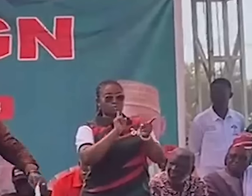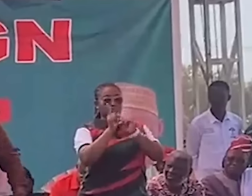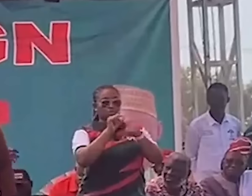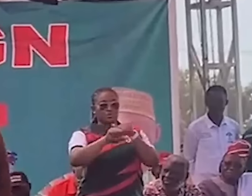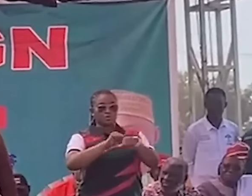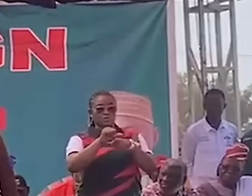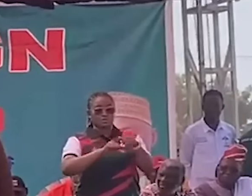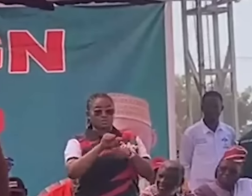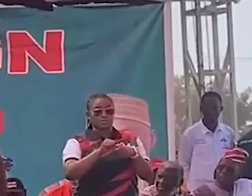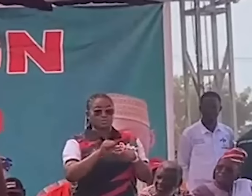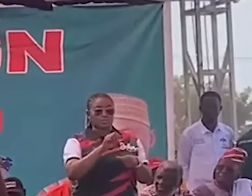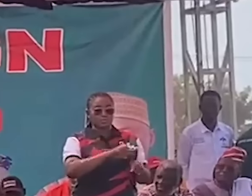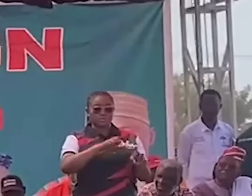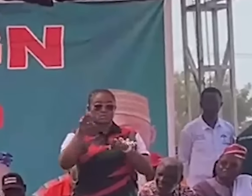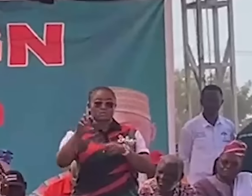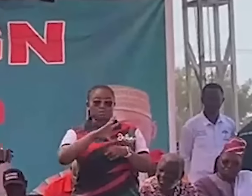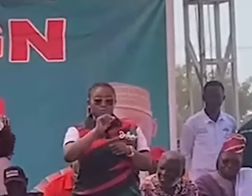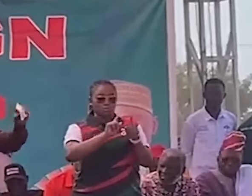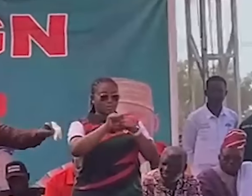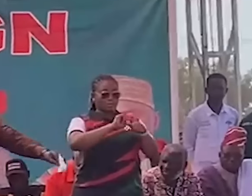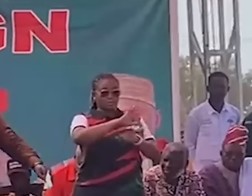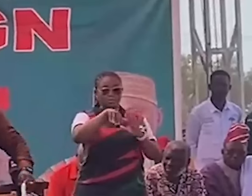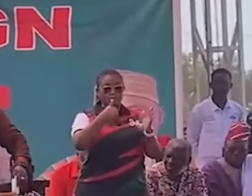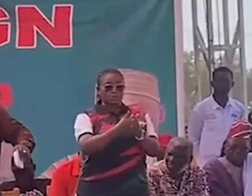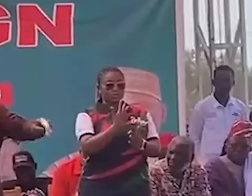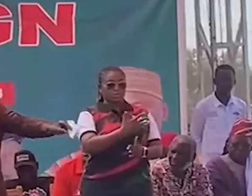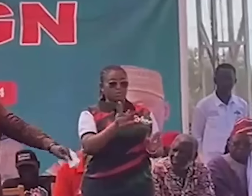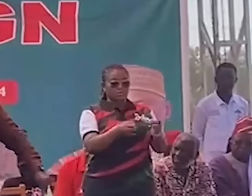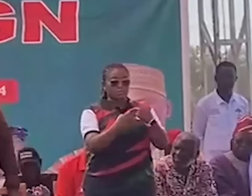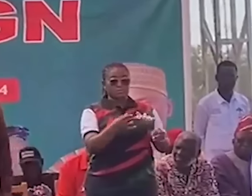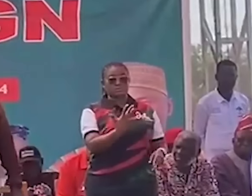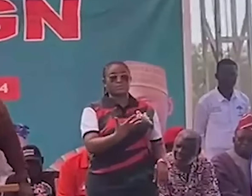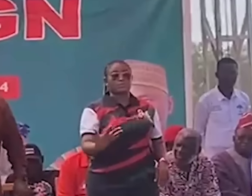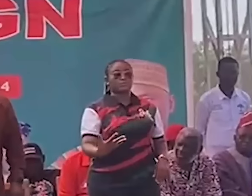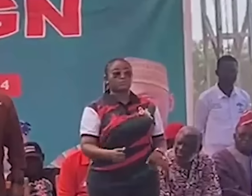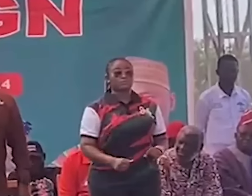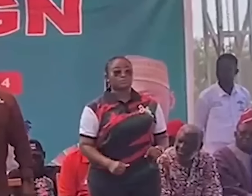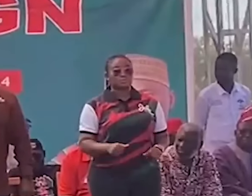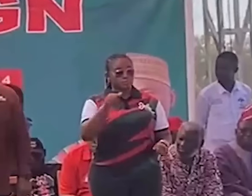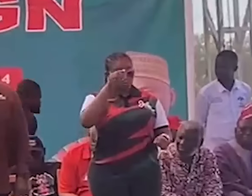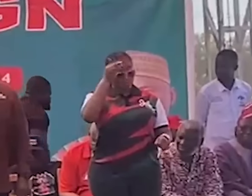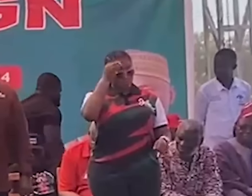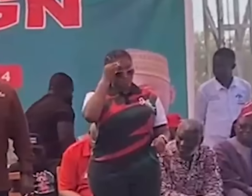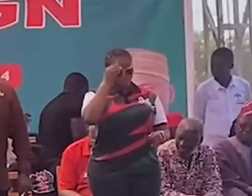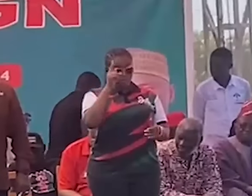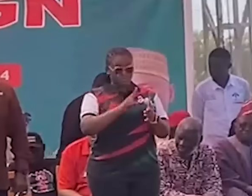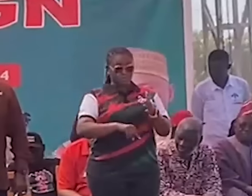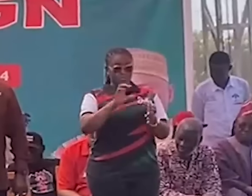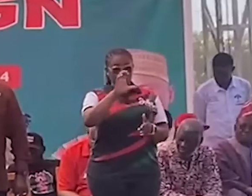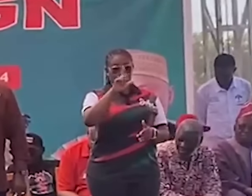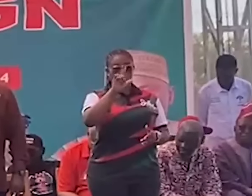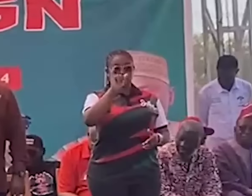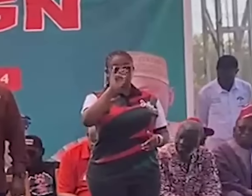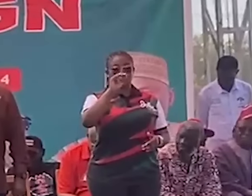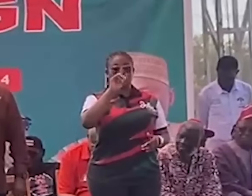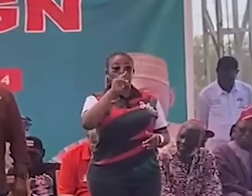about immigration, talking about all kinds of useless things. You know what the Clinton people said?